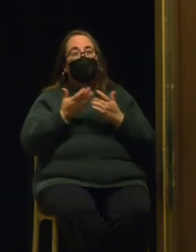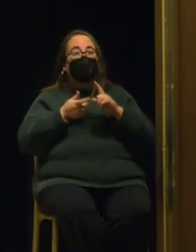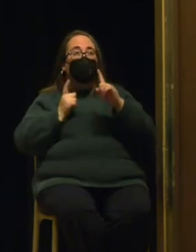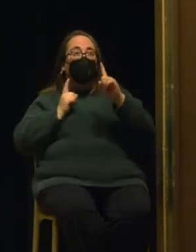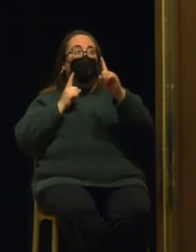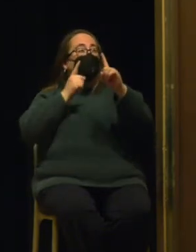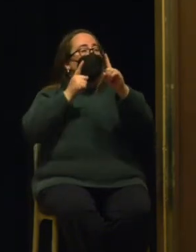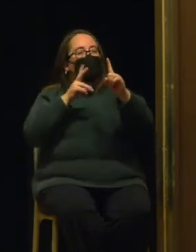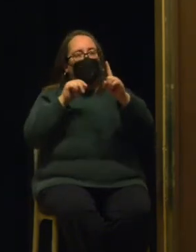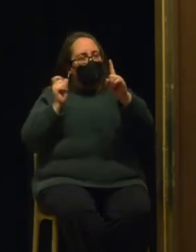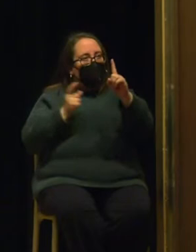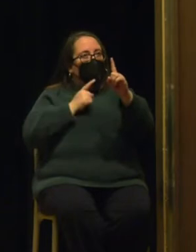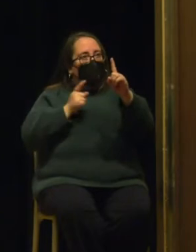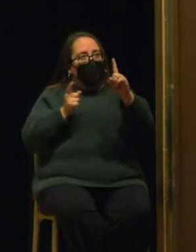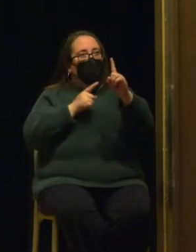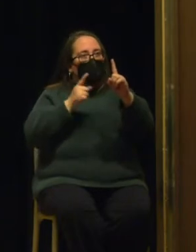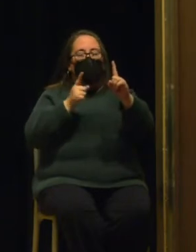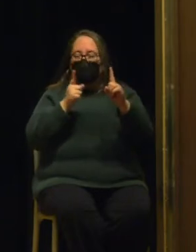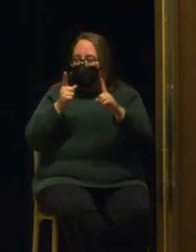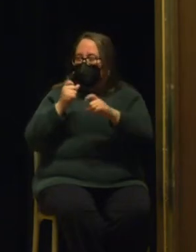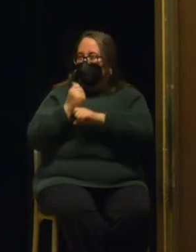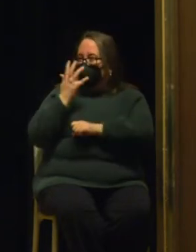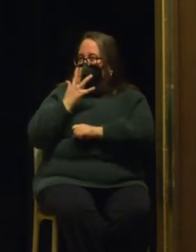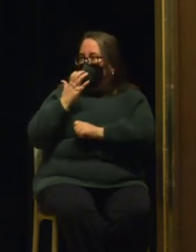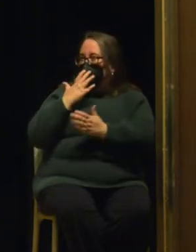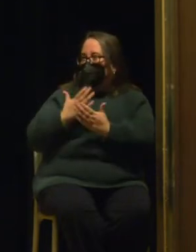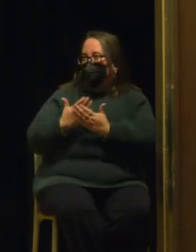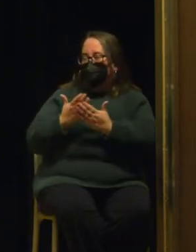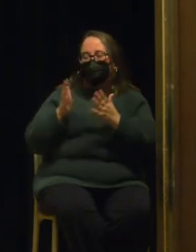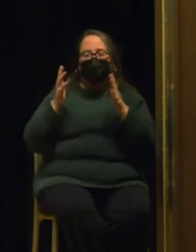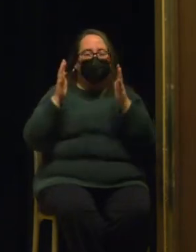looks. Yeah, and you make it look good. Yeah, thank you.